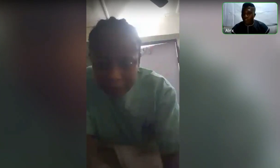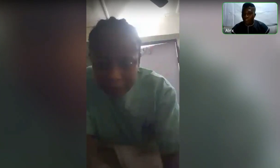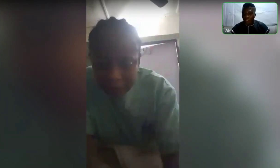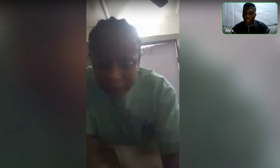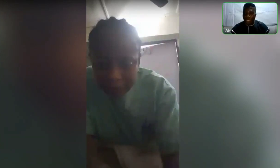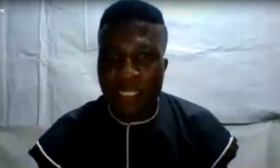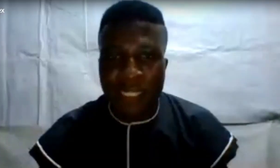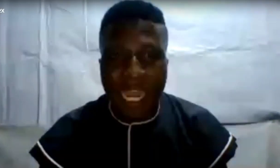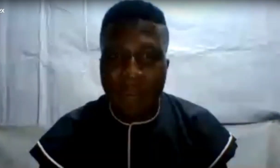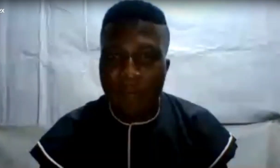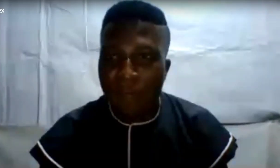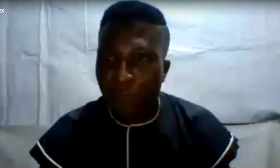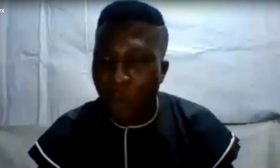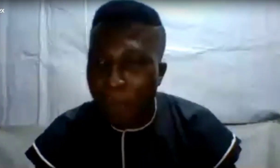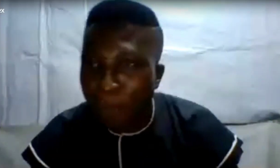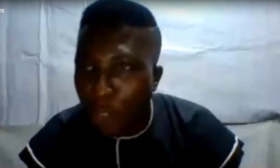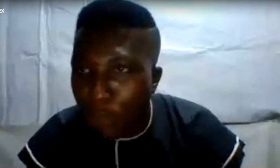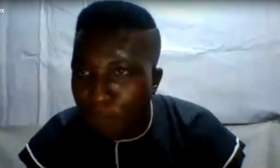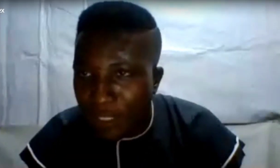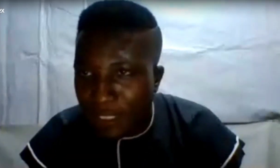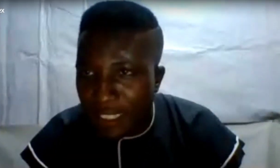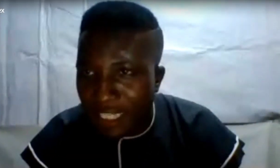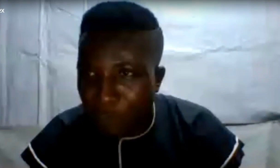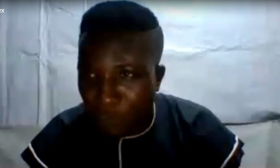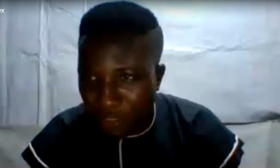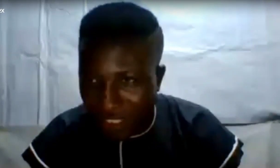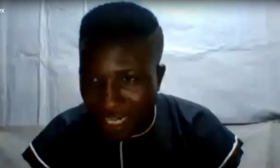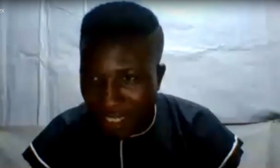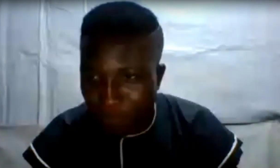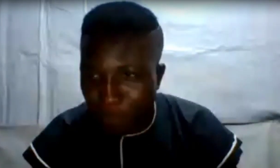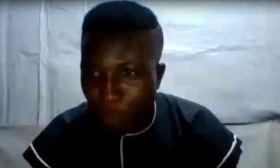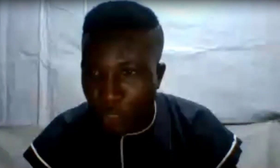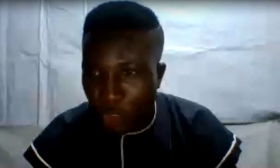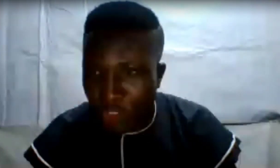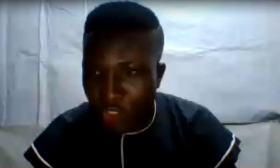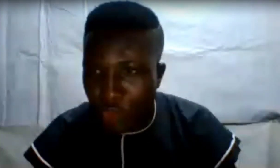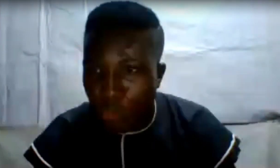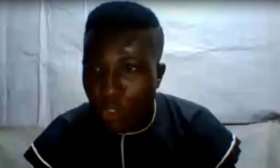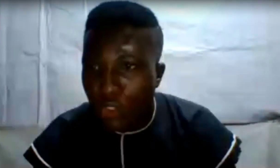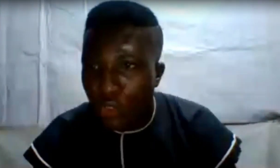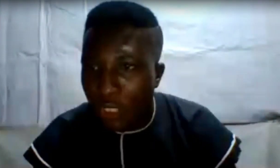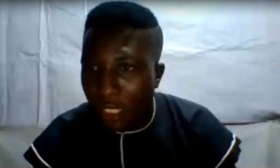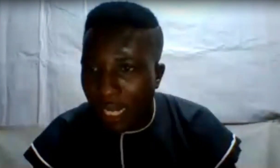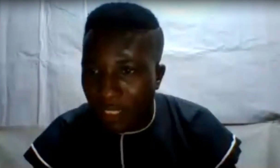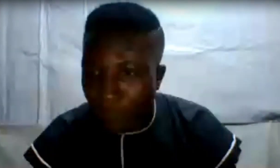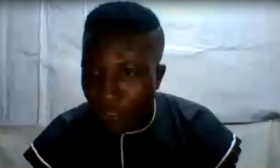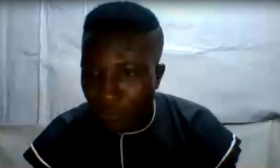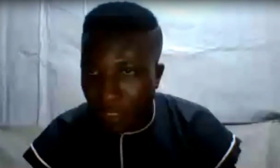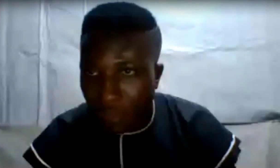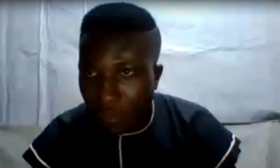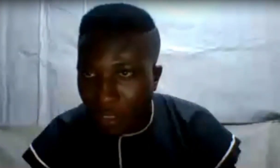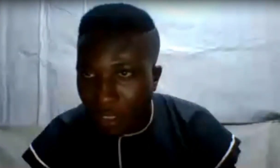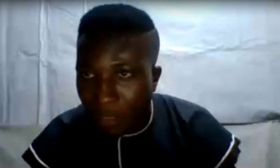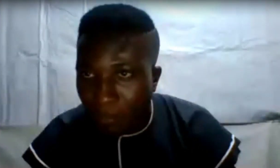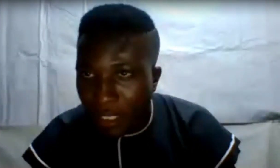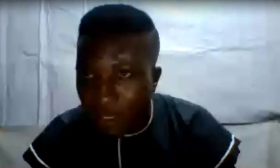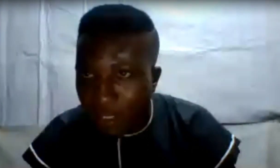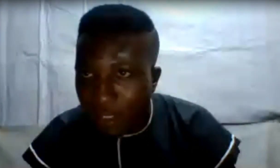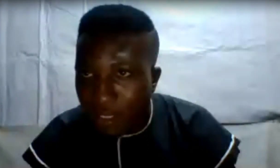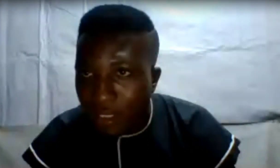more person give us a sign before we continue to the last phase of the letters. We have so many